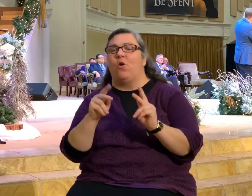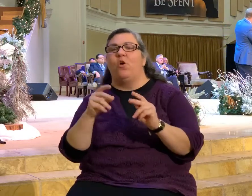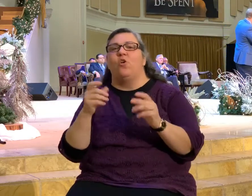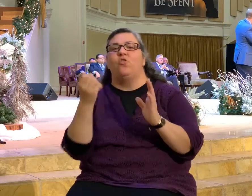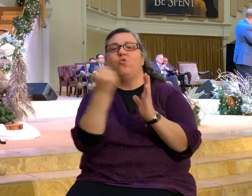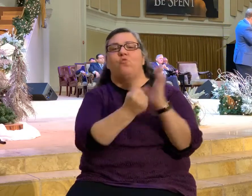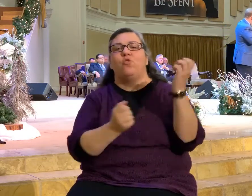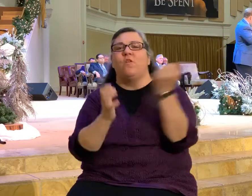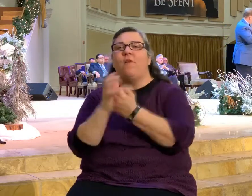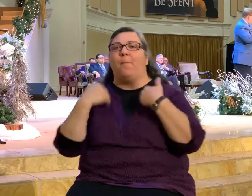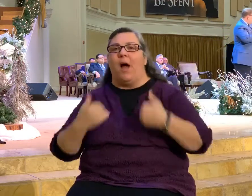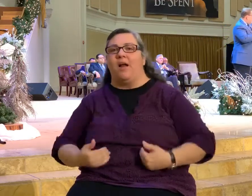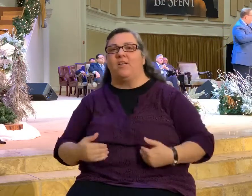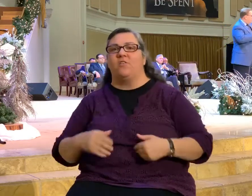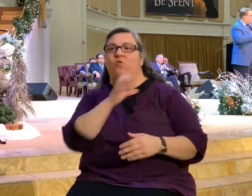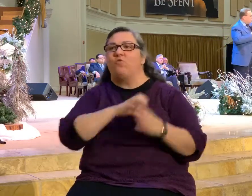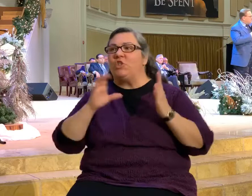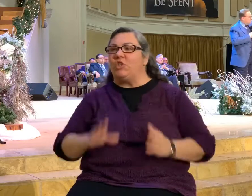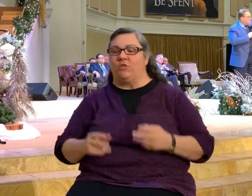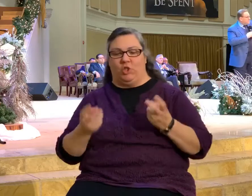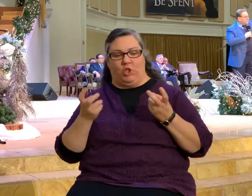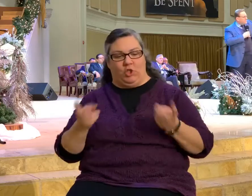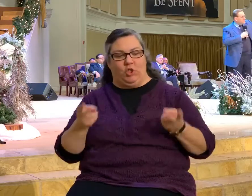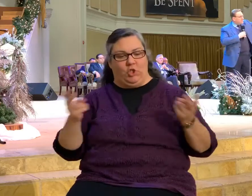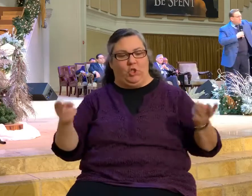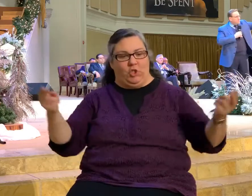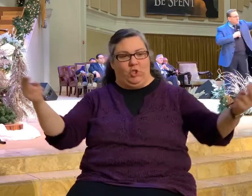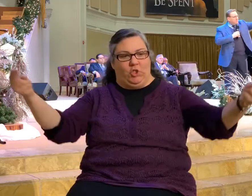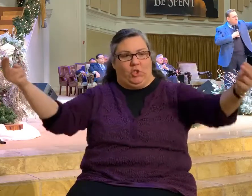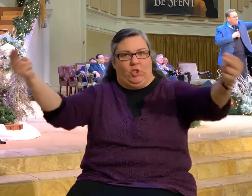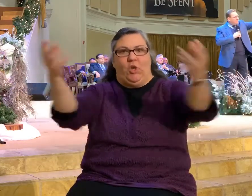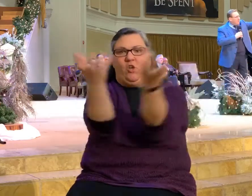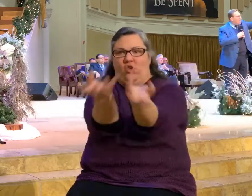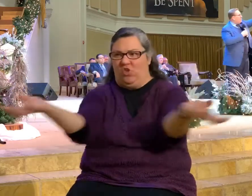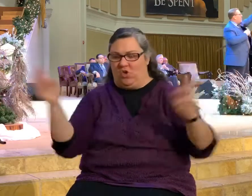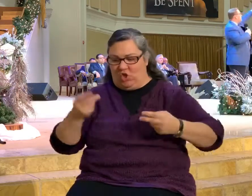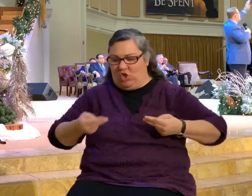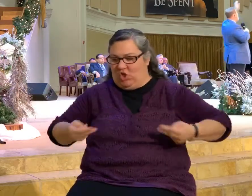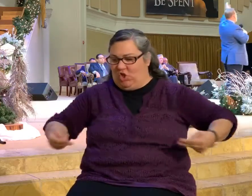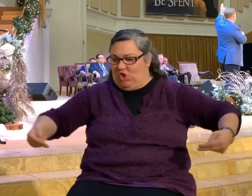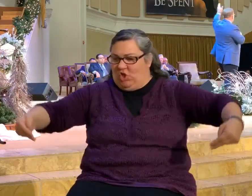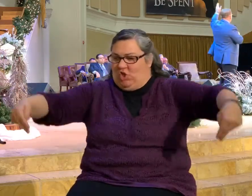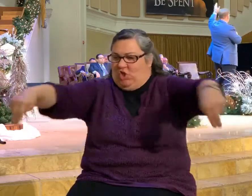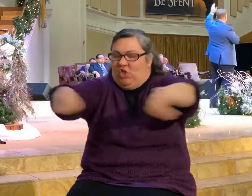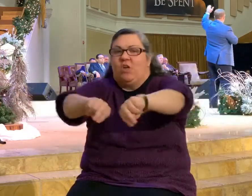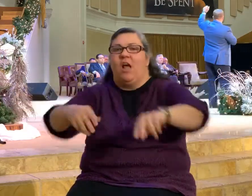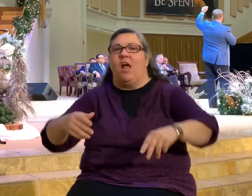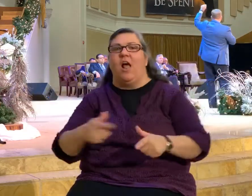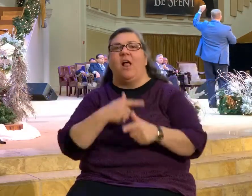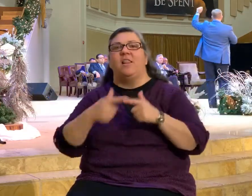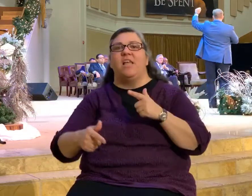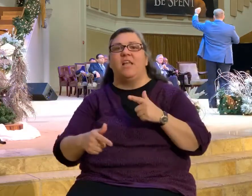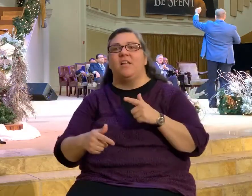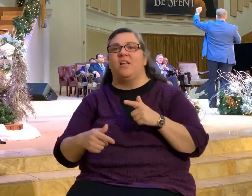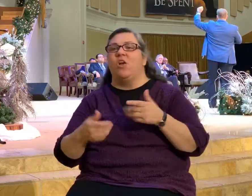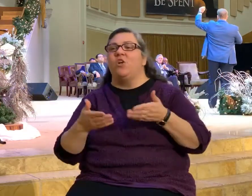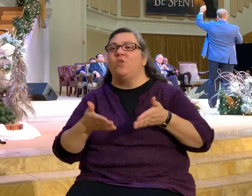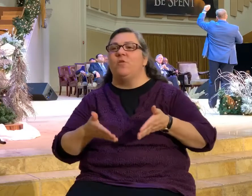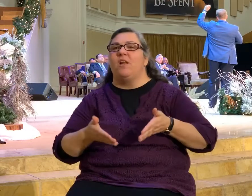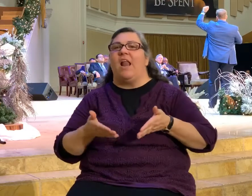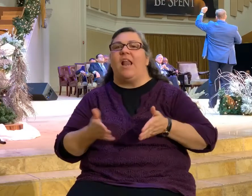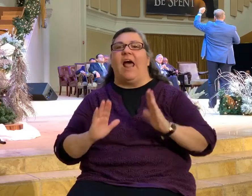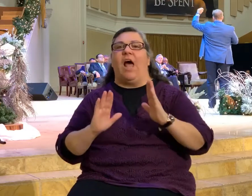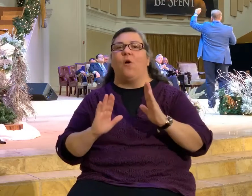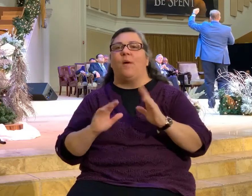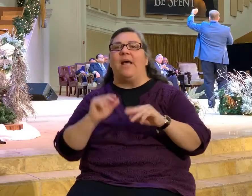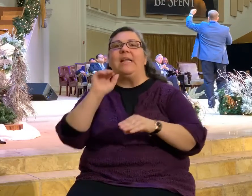bodies of Christians around the Circus Maximus and then offered a new opportunity for